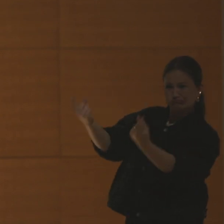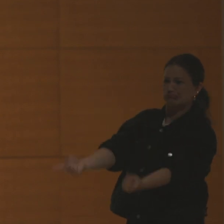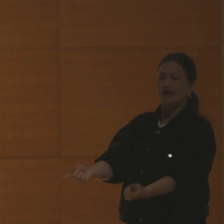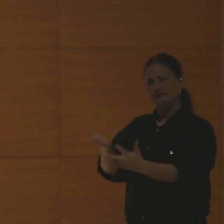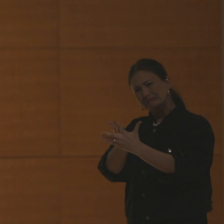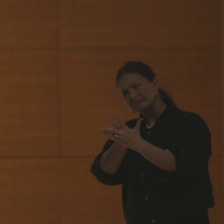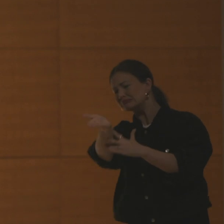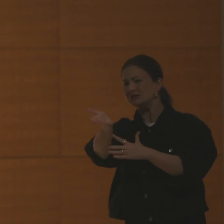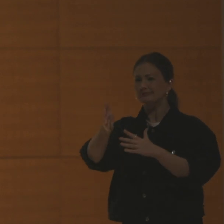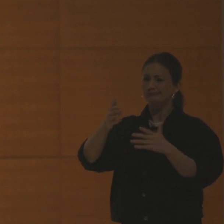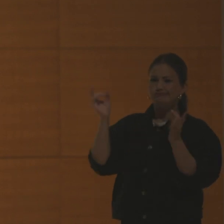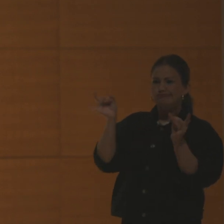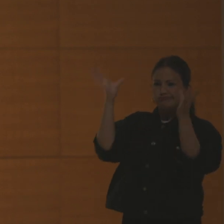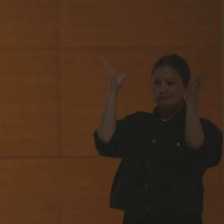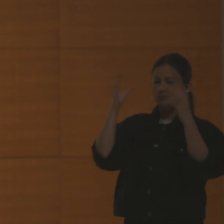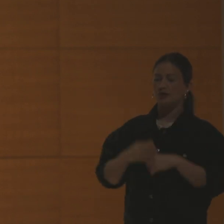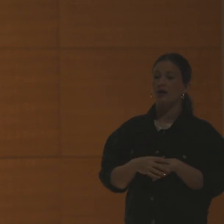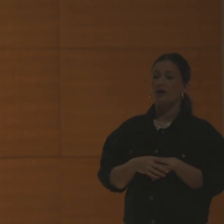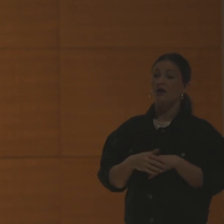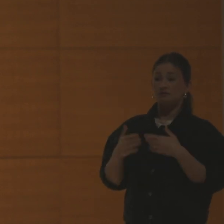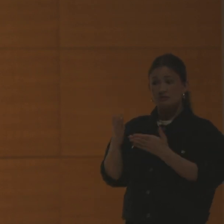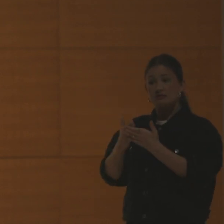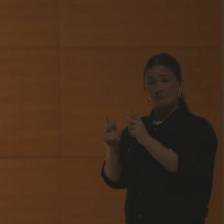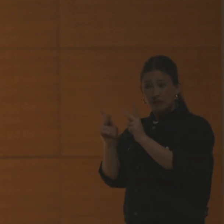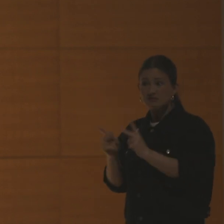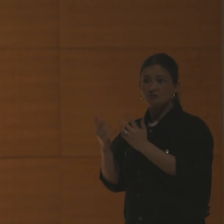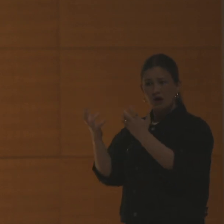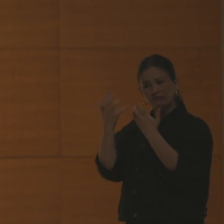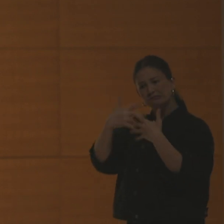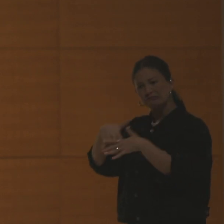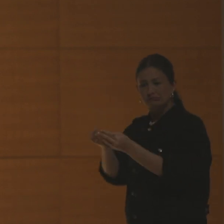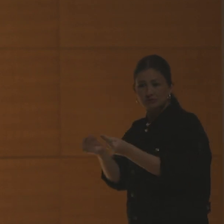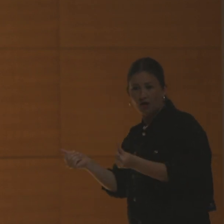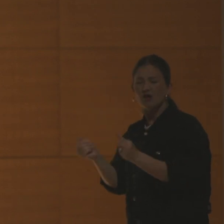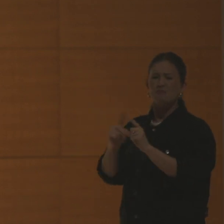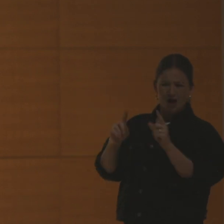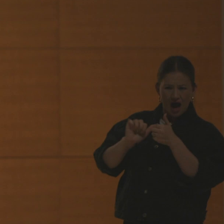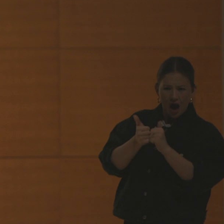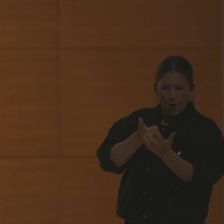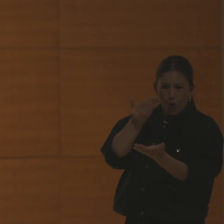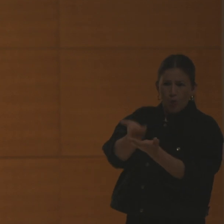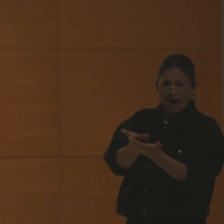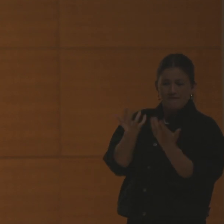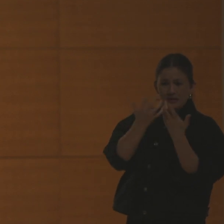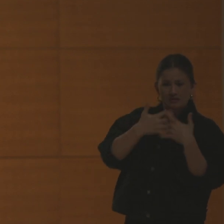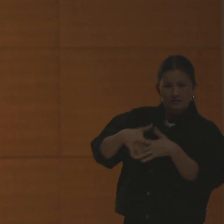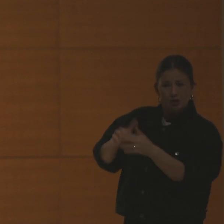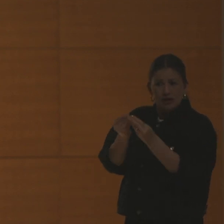wants to move towards reconciliation. But another question I have for you. How do you get to reconciliation without